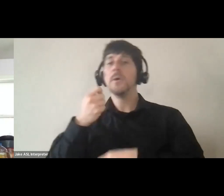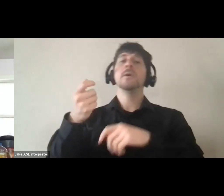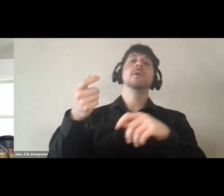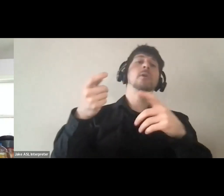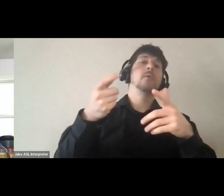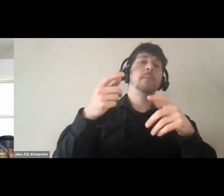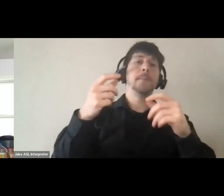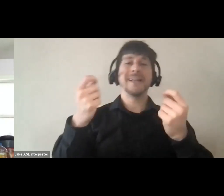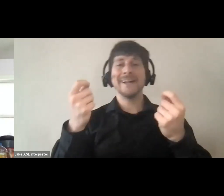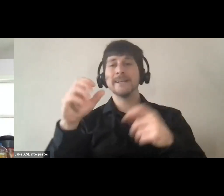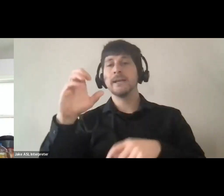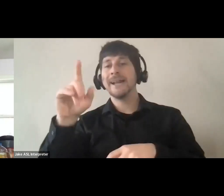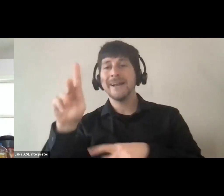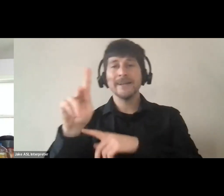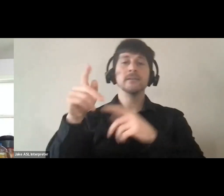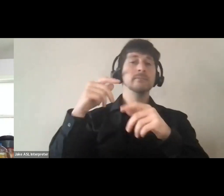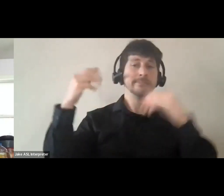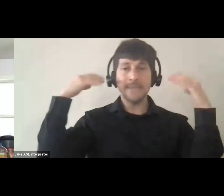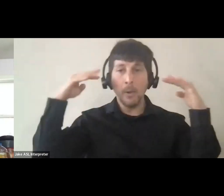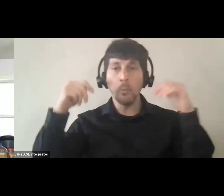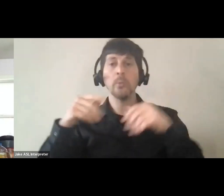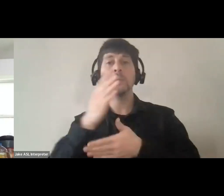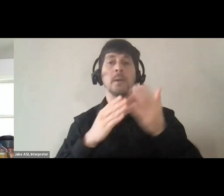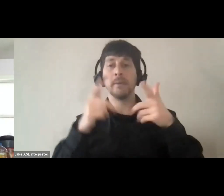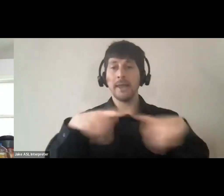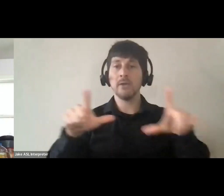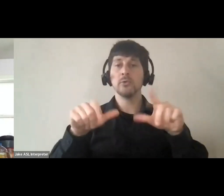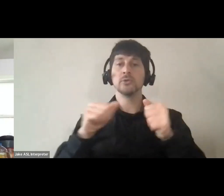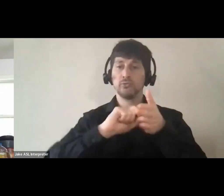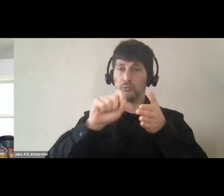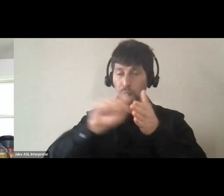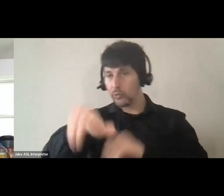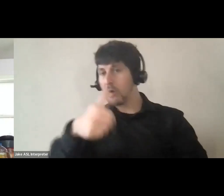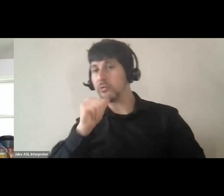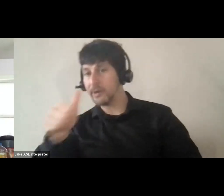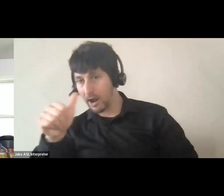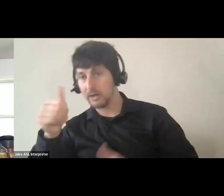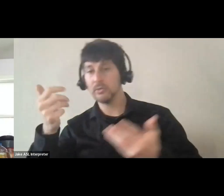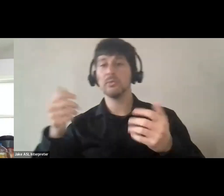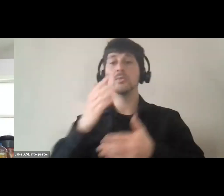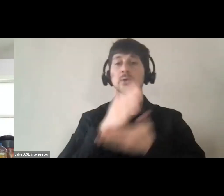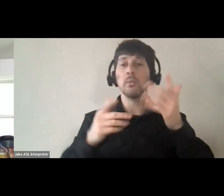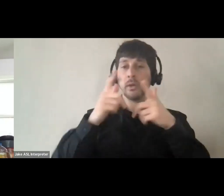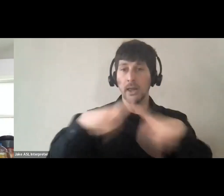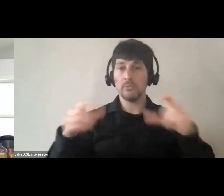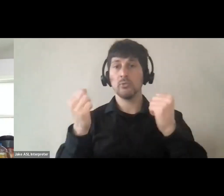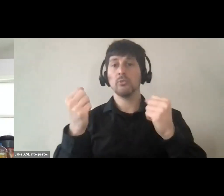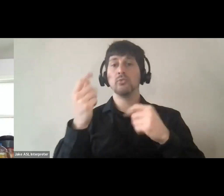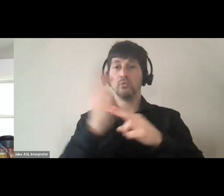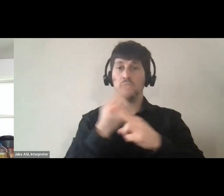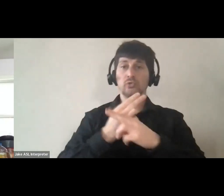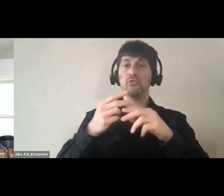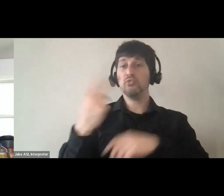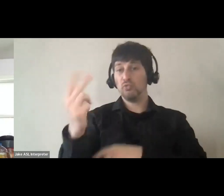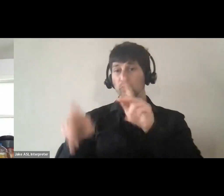Some movement languages include sounds. Some languages are written while others are not. Some languages are used by just 2